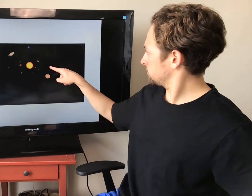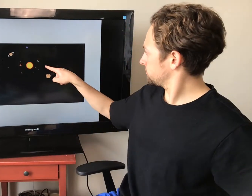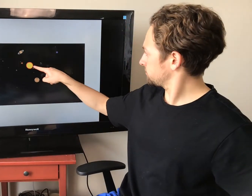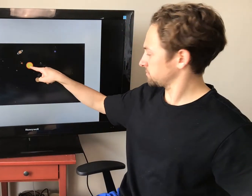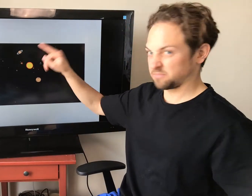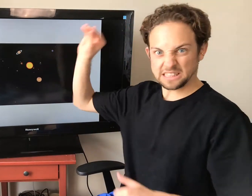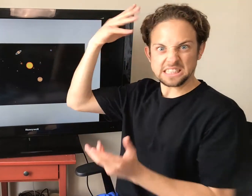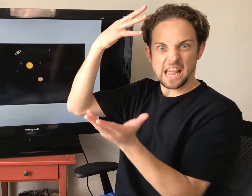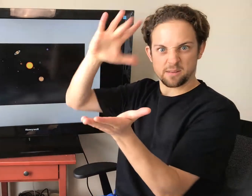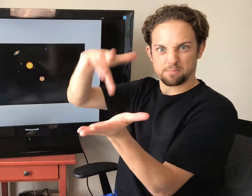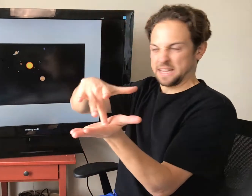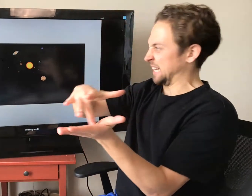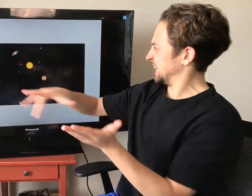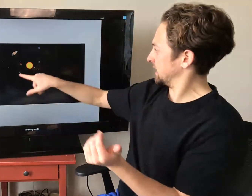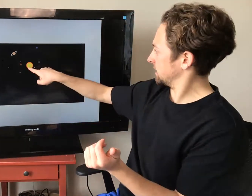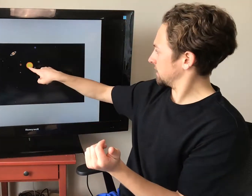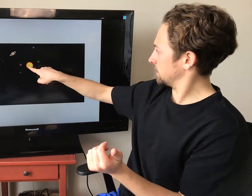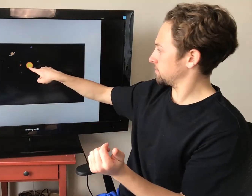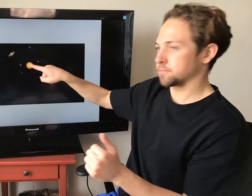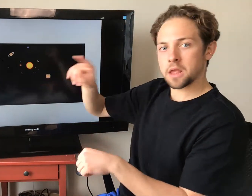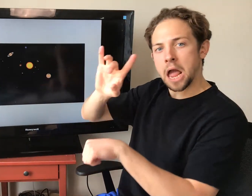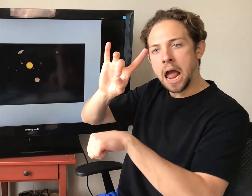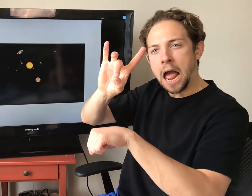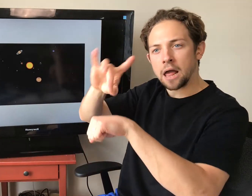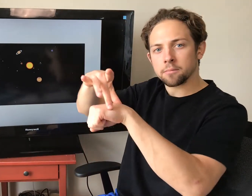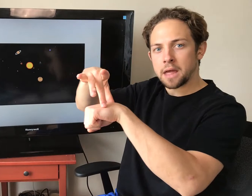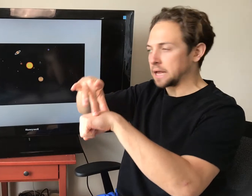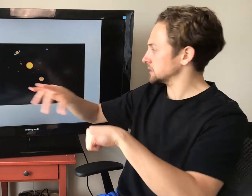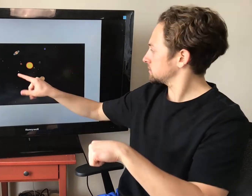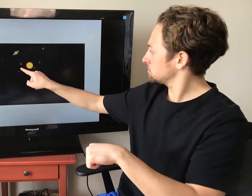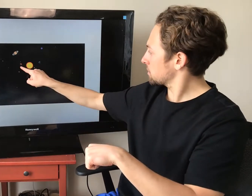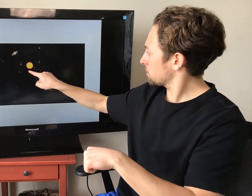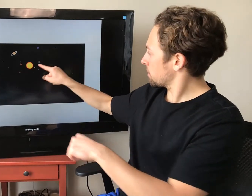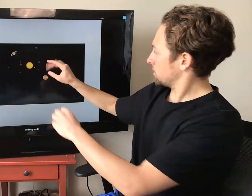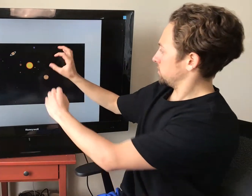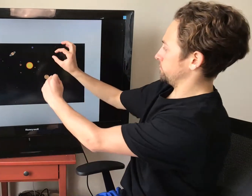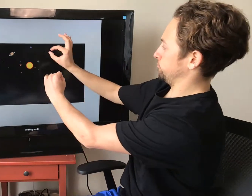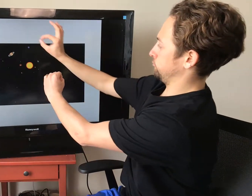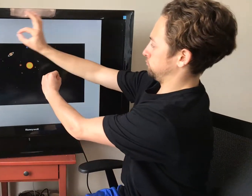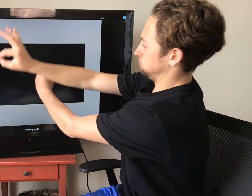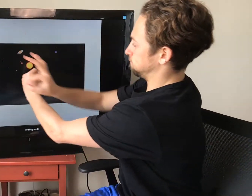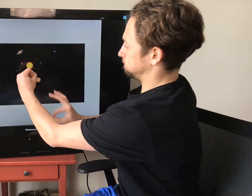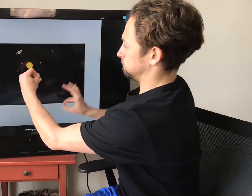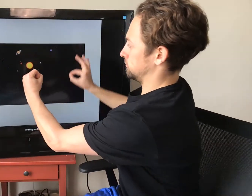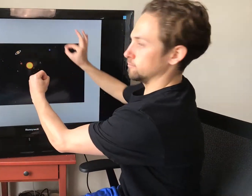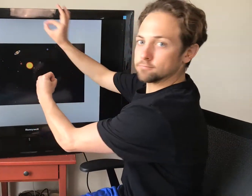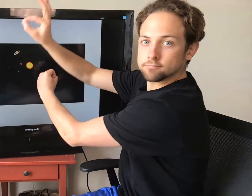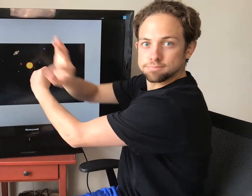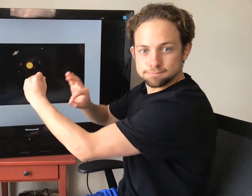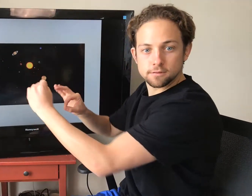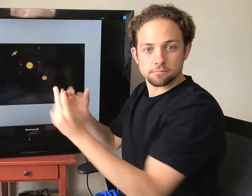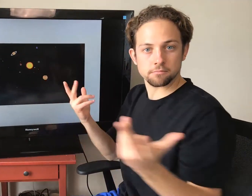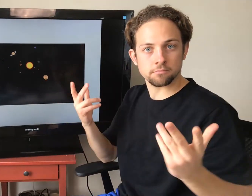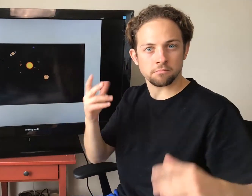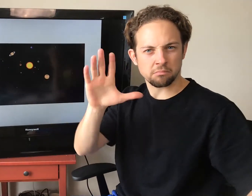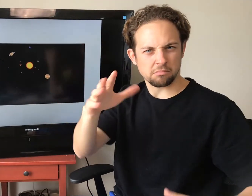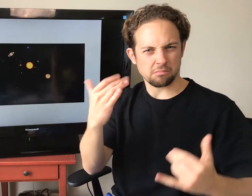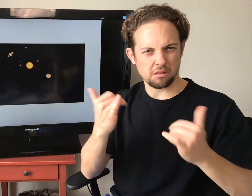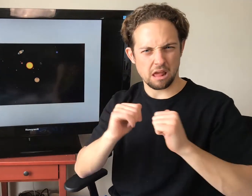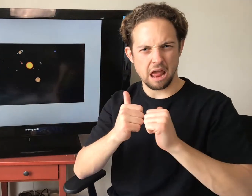And if you make sure your screen is full screen, you can probably see this better. So here in the middle, we have our sun, and then orbiting around